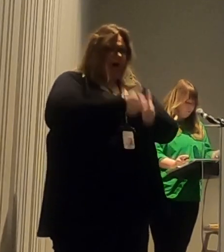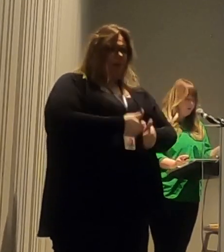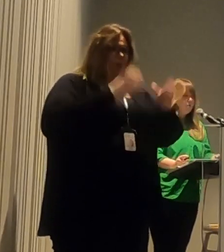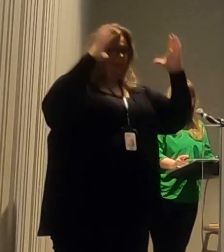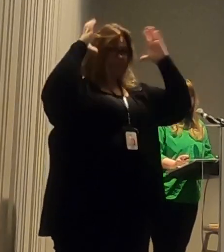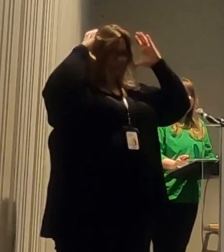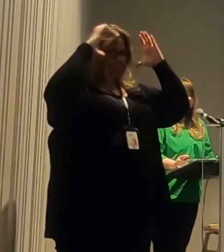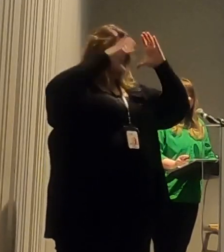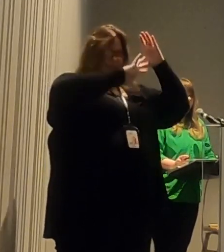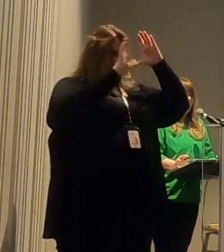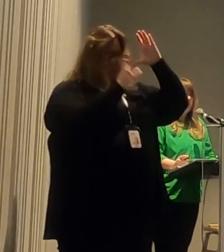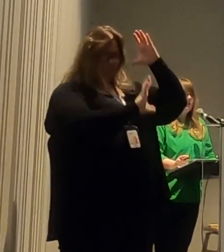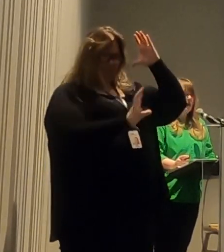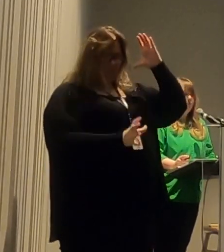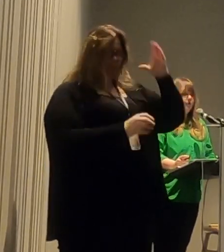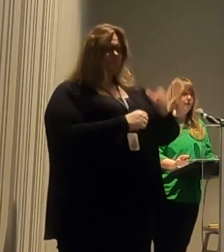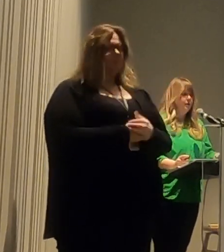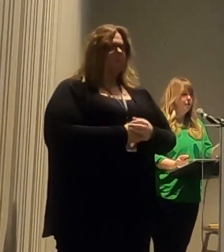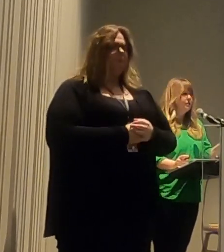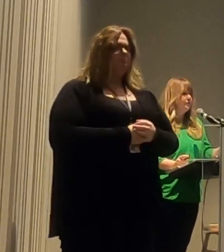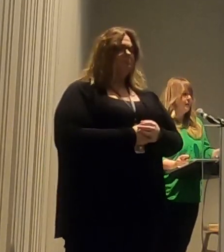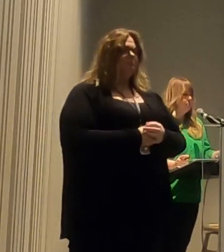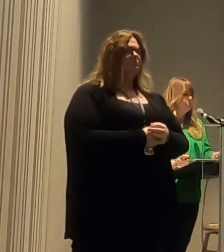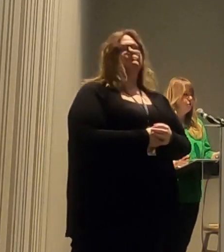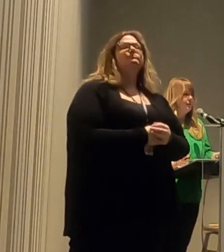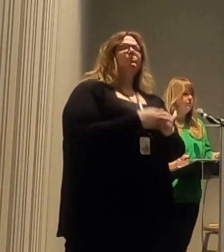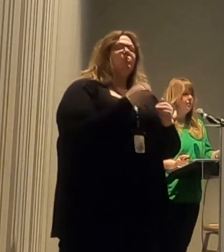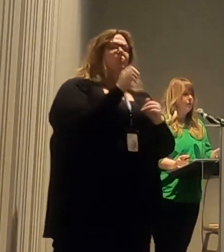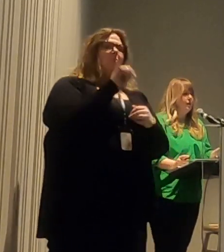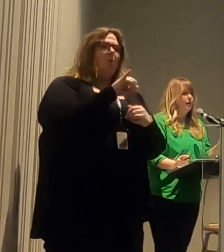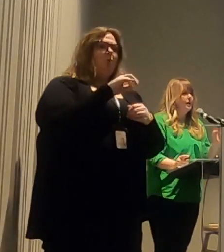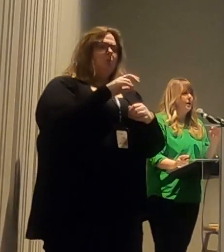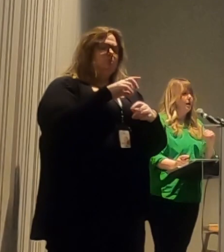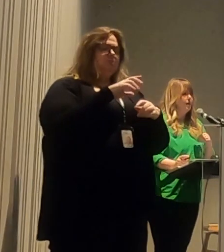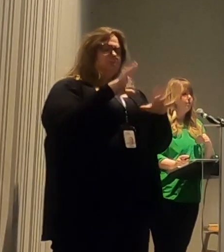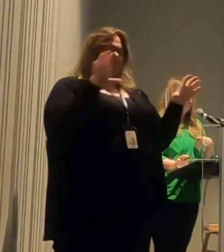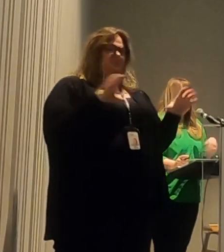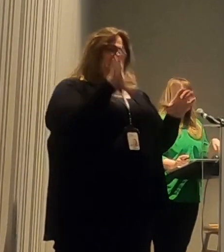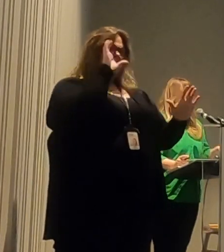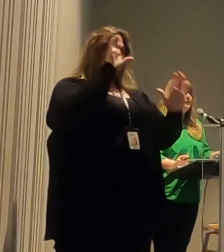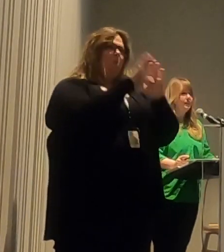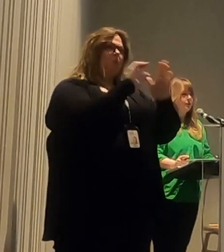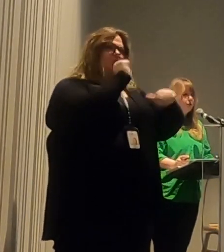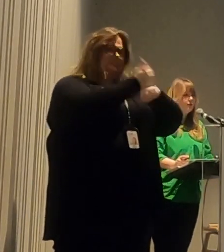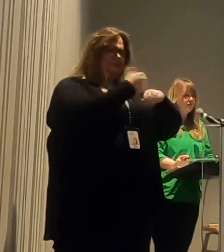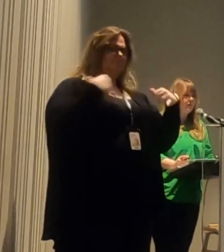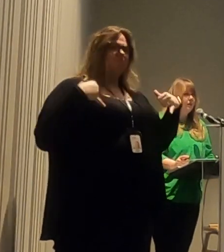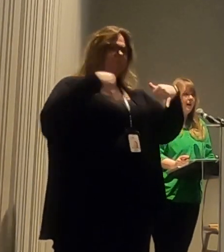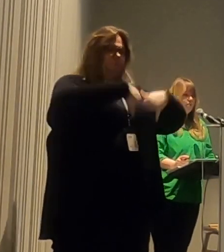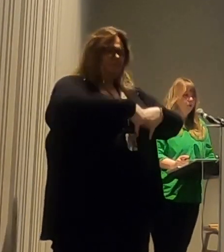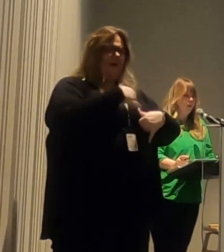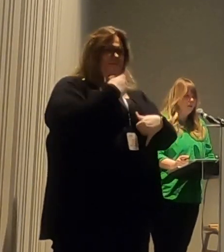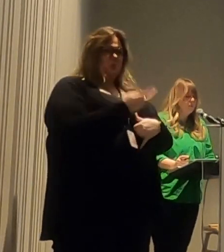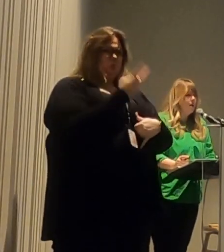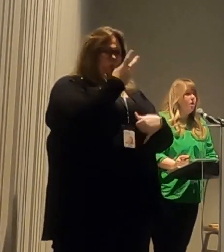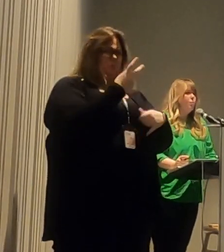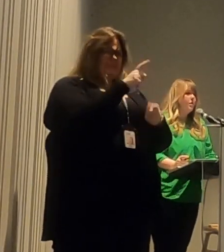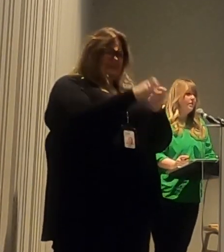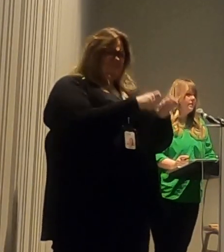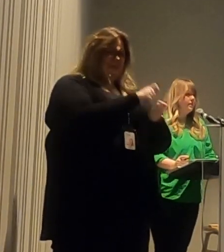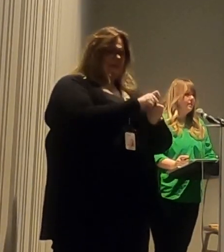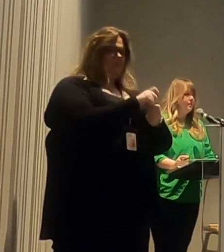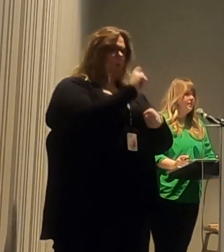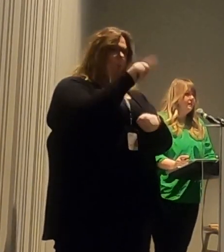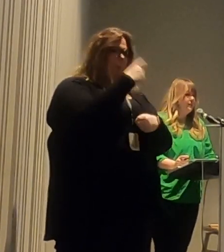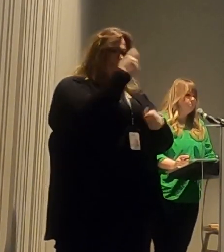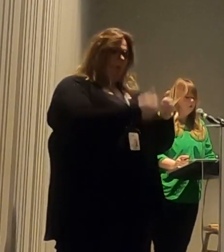So with the motifs of these robes, there are two different types of motifs that were reserved exclusively for the emperor.